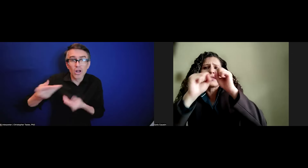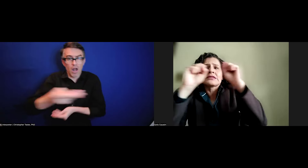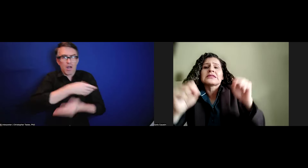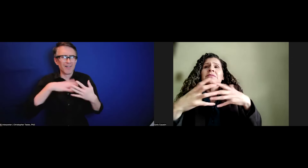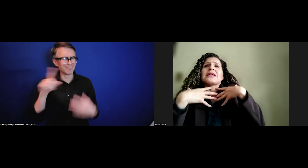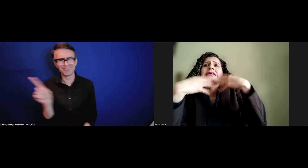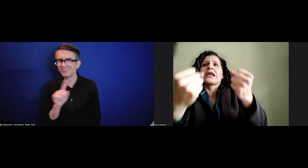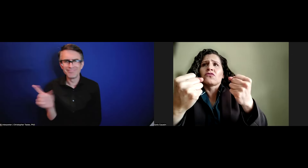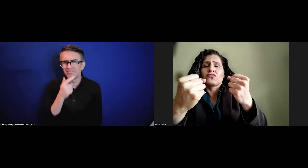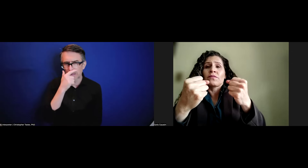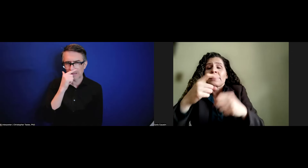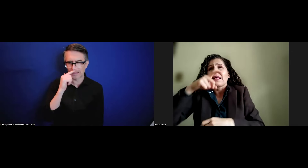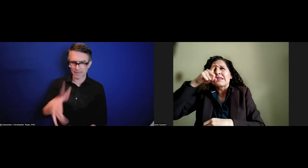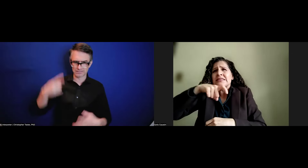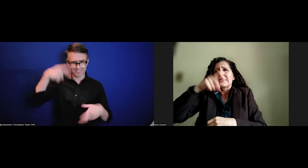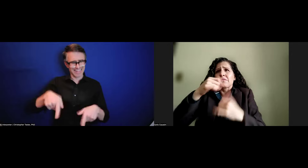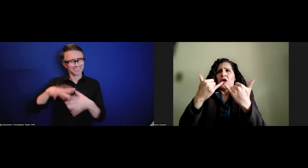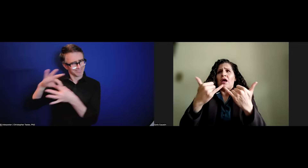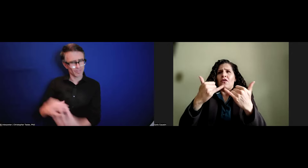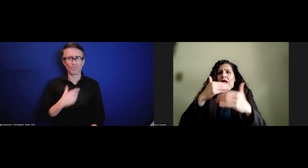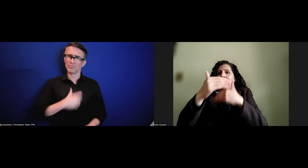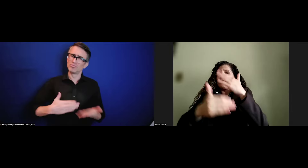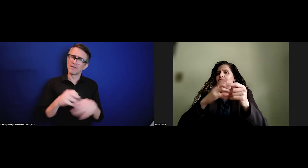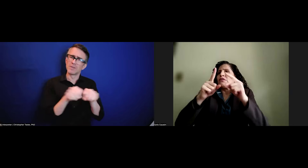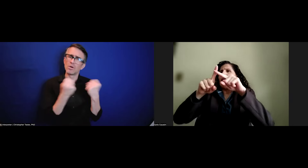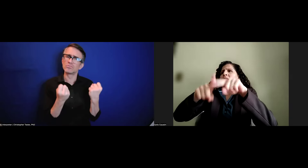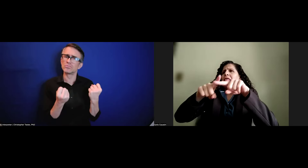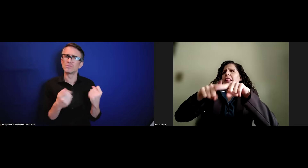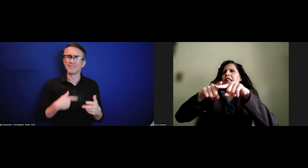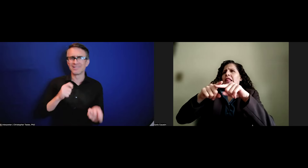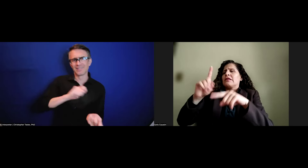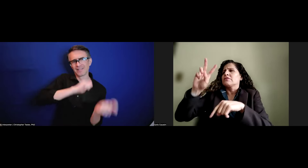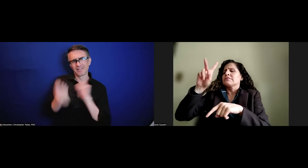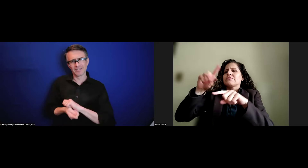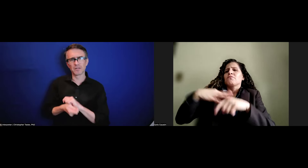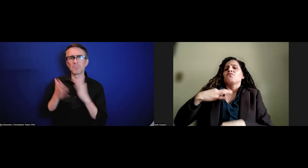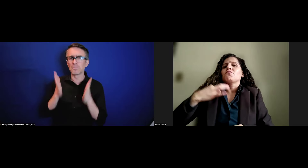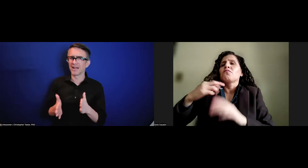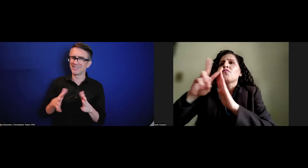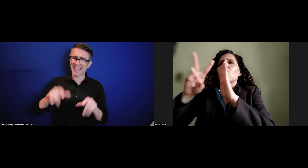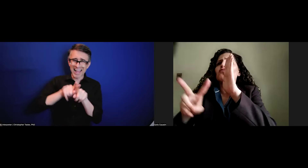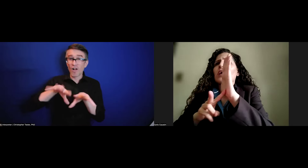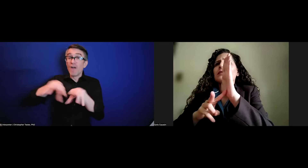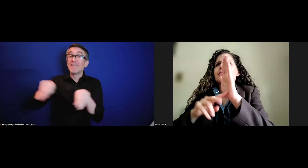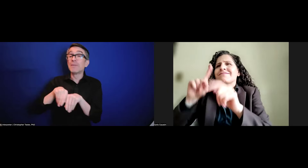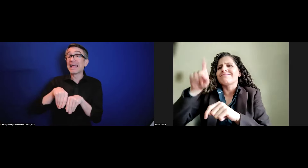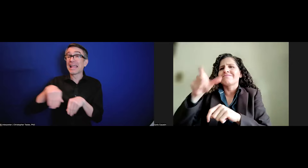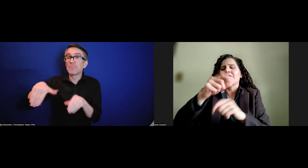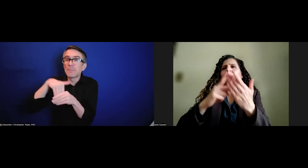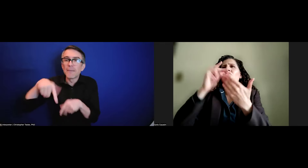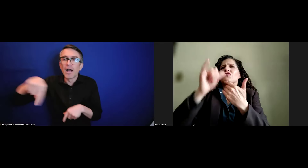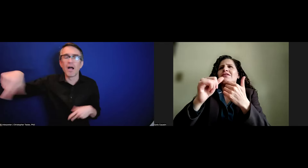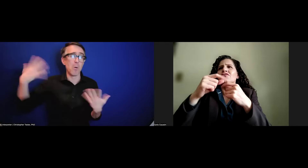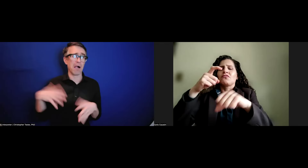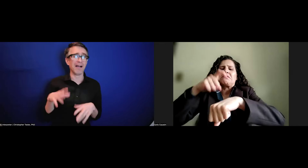la información para que ellas tengan salud, We want to show that tratamiento access can be reached to this y group of no deaf dependan people. It siempre is de important